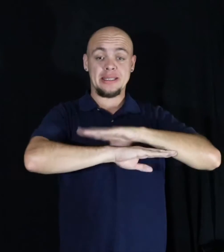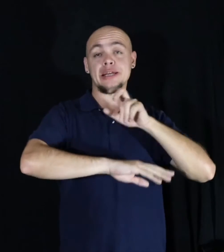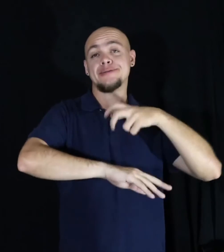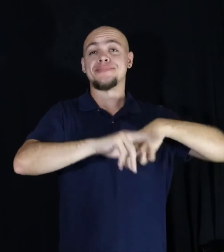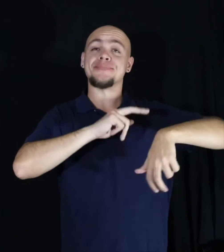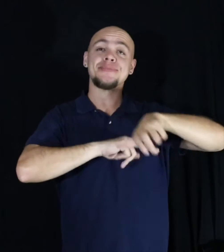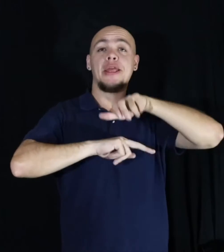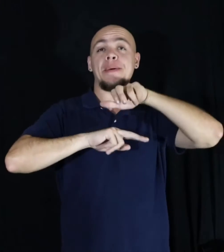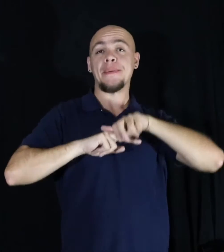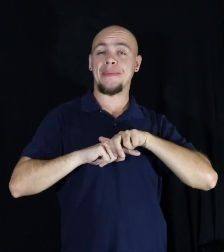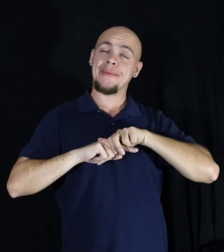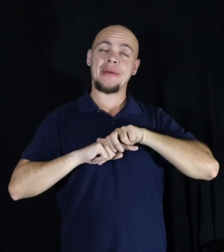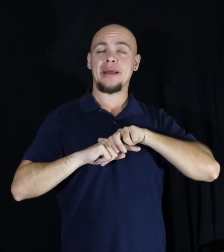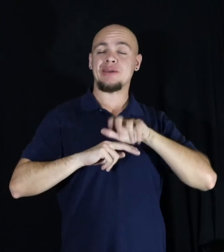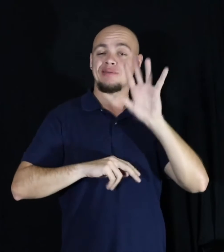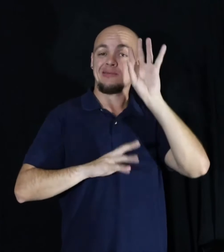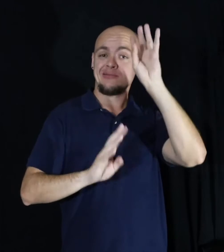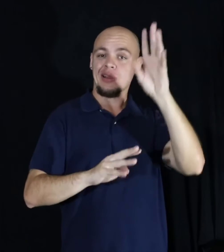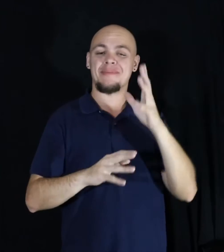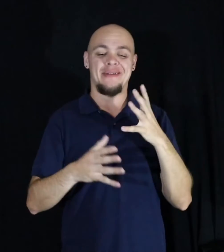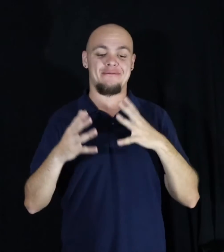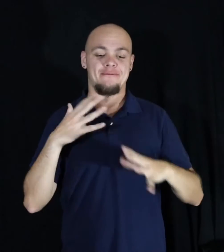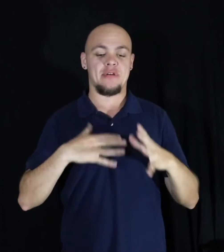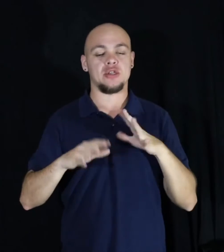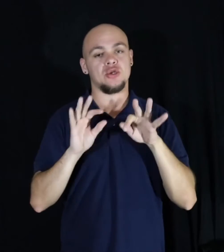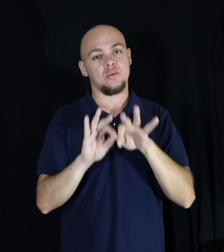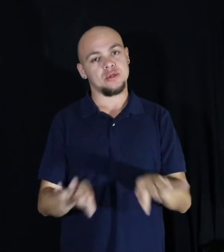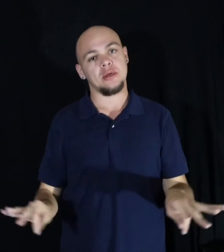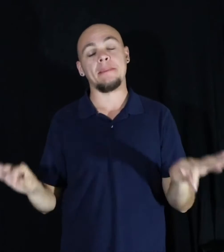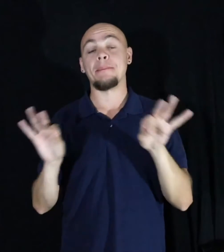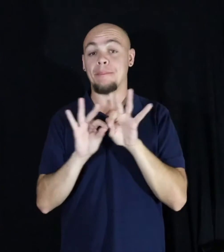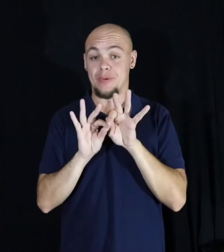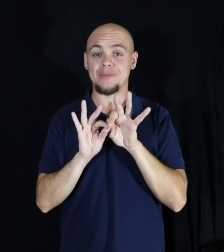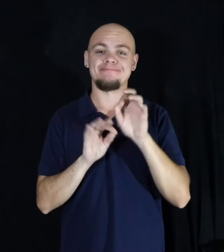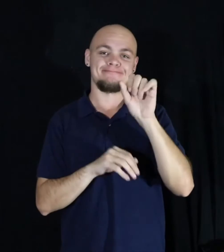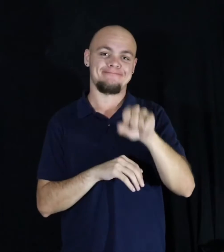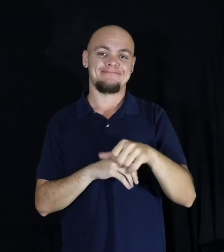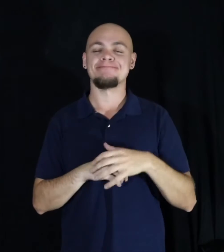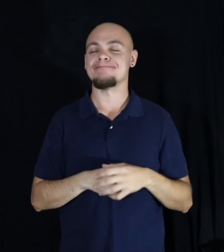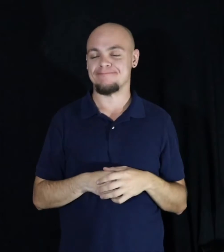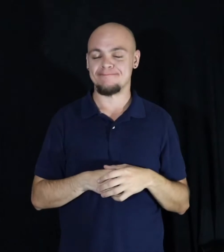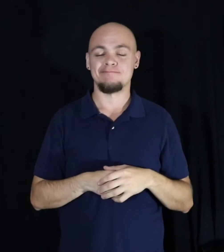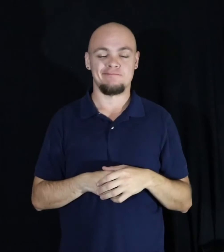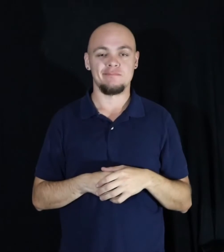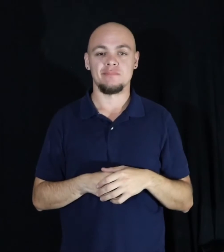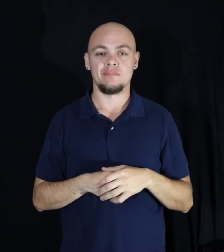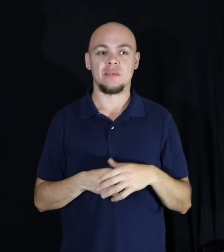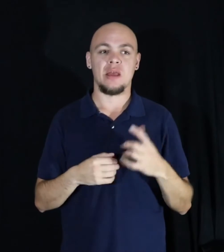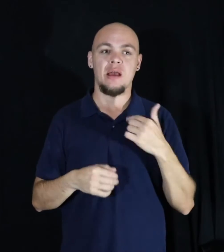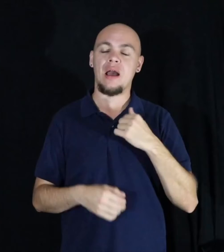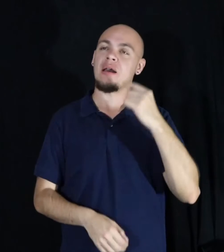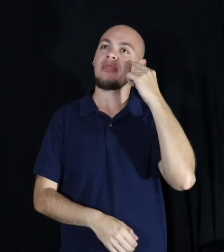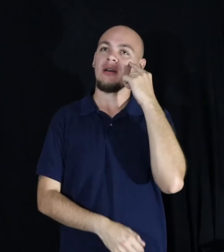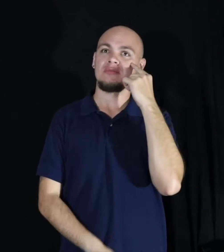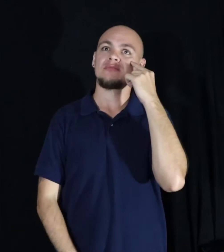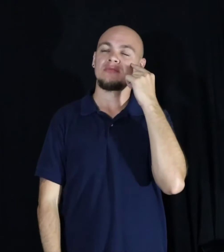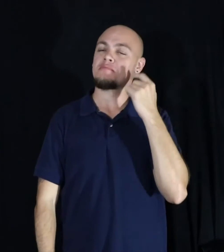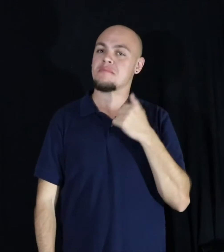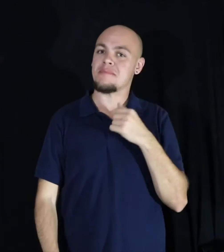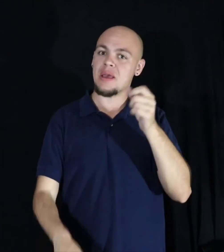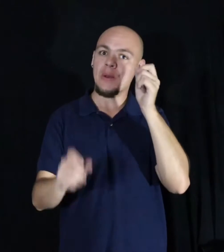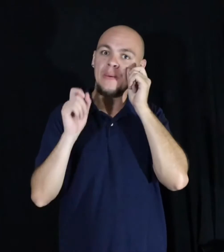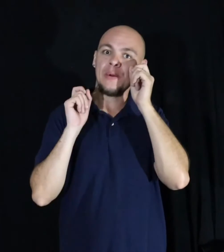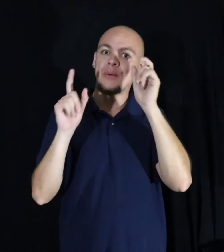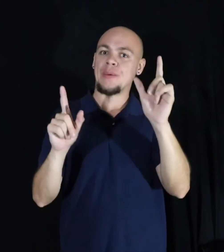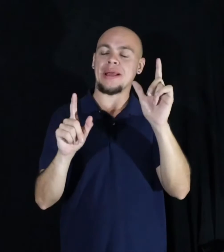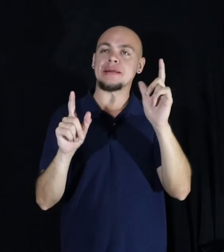something creative. But fashion was very important to me. And despite that, I always thought that I would wake up one random